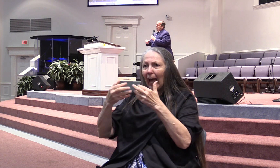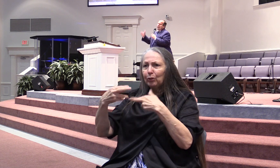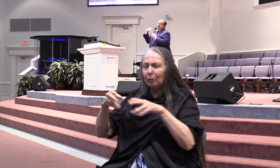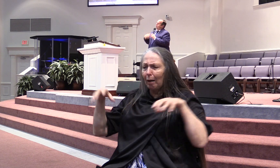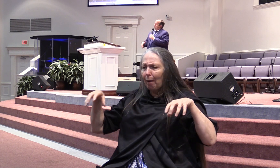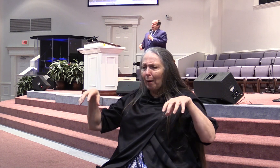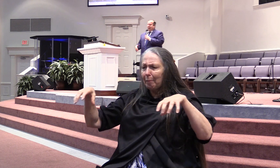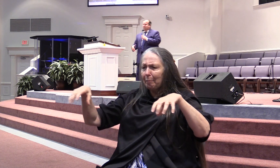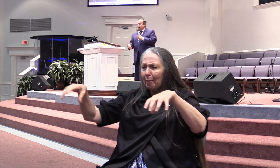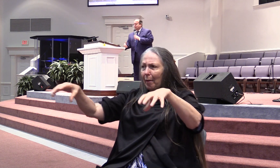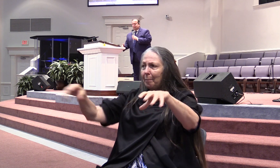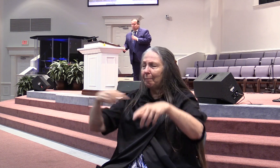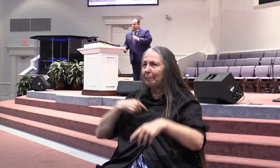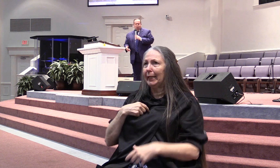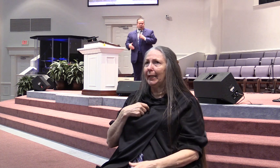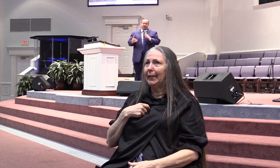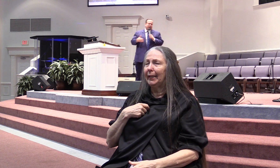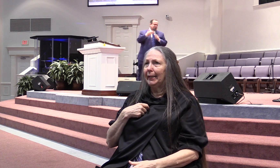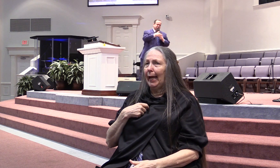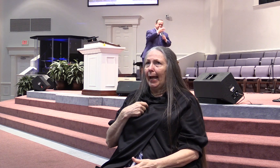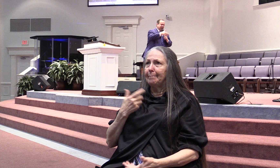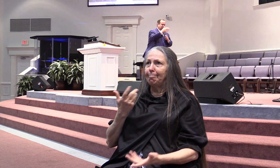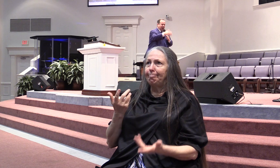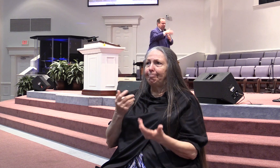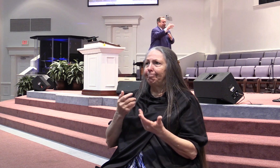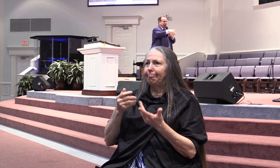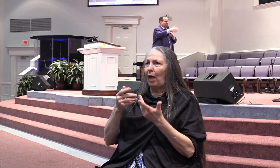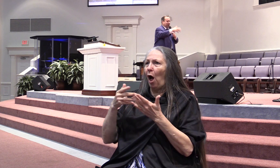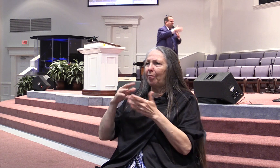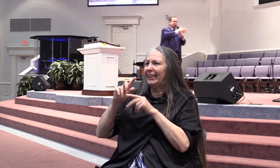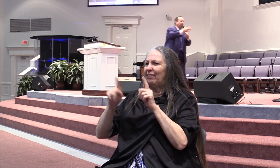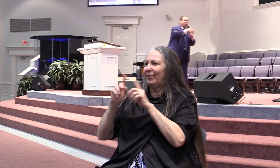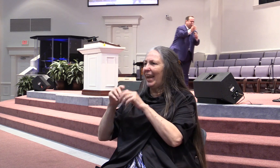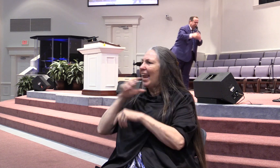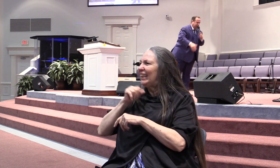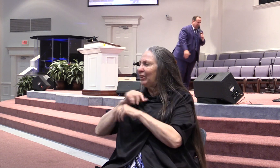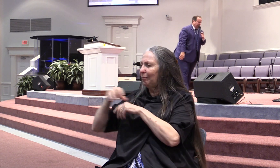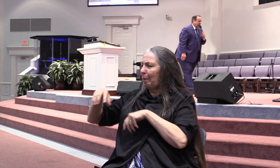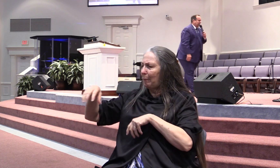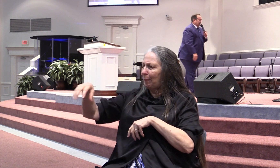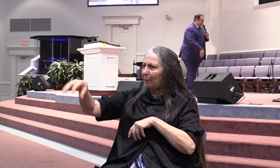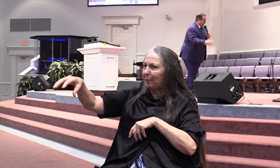And I was a bad pastor. I couldn't even do them in order. I don't know, junior, beginner, primary, kindergarten. I don't even know what order those all come in. The teachers